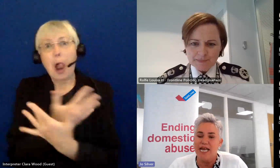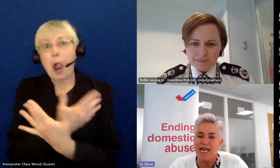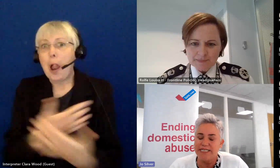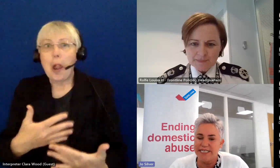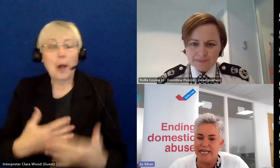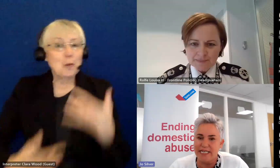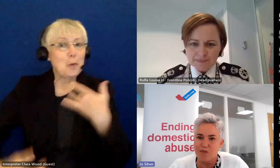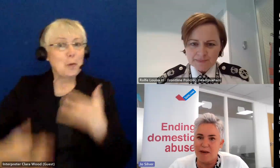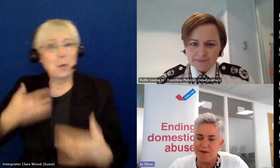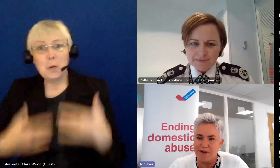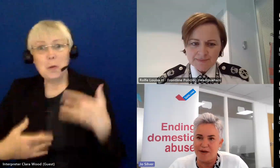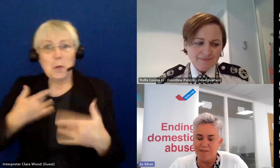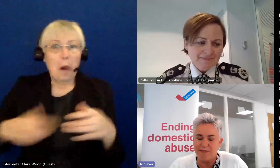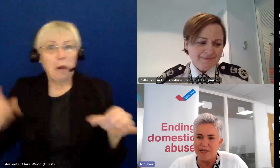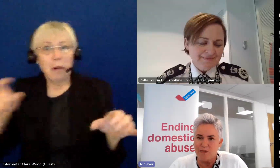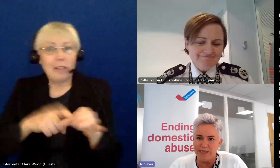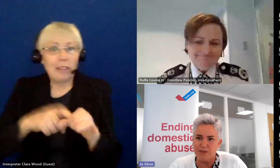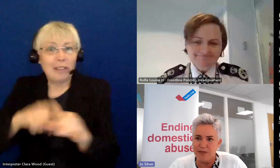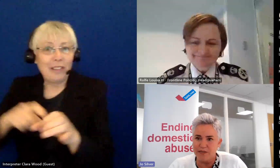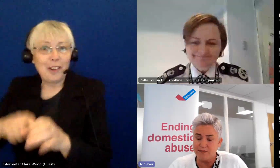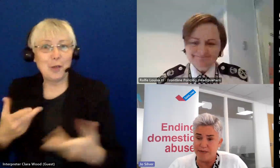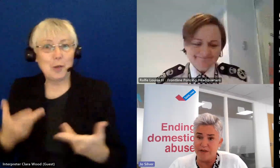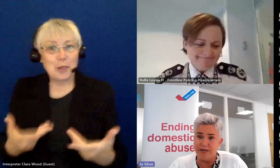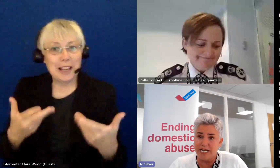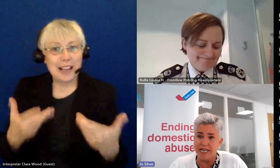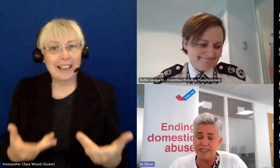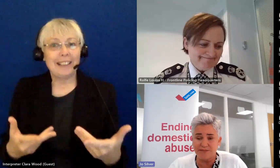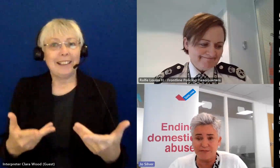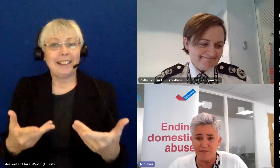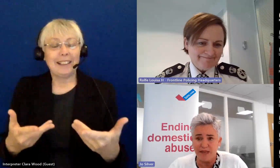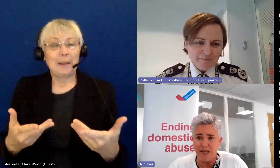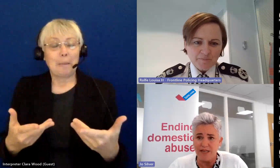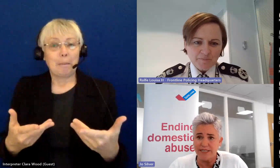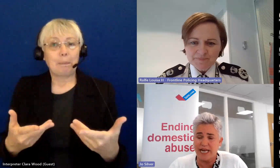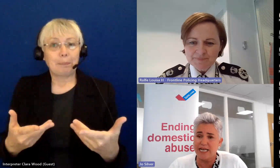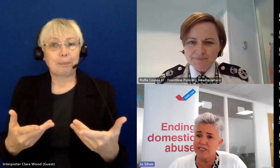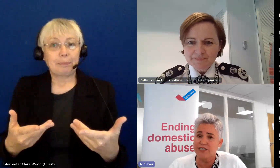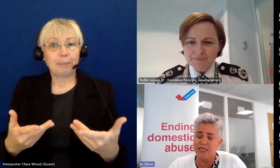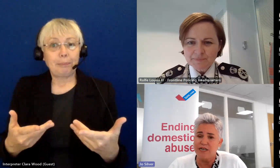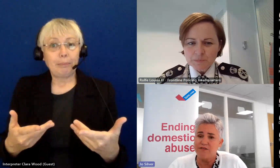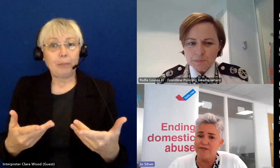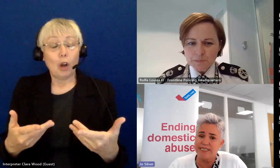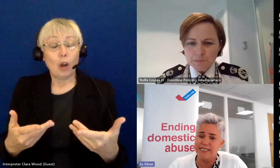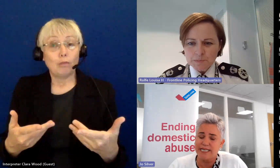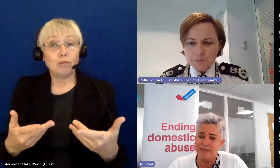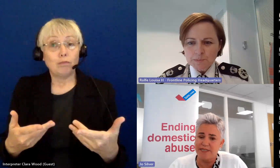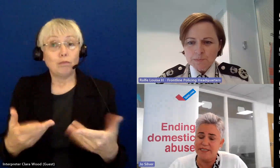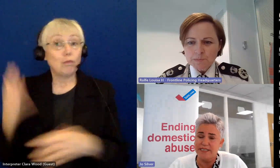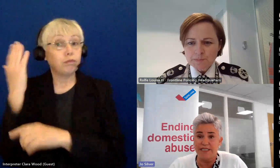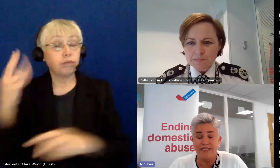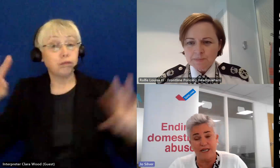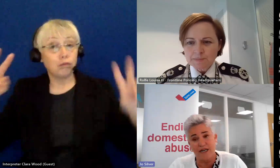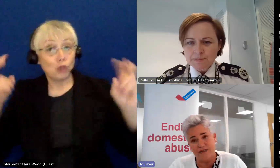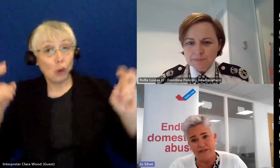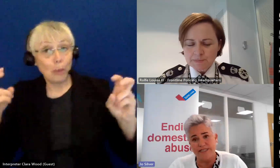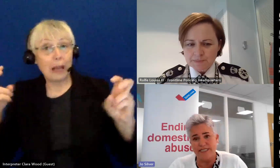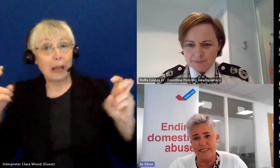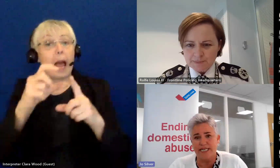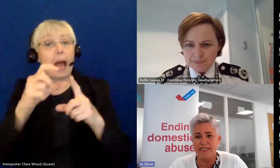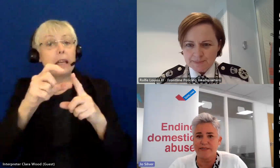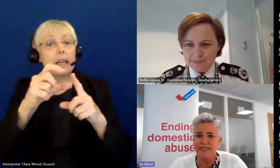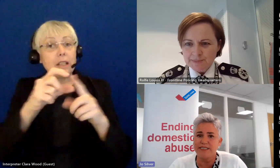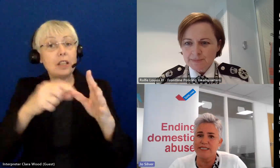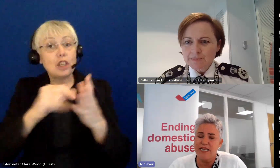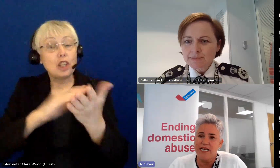interest in today's webinar, which will be looking at the DASH risk assessment and the Dara